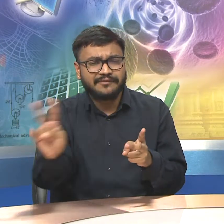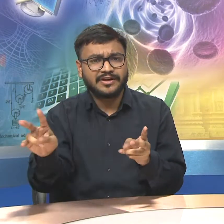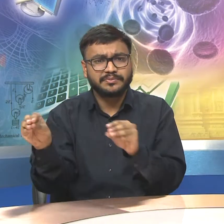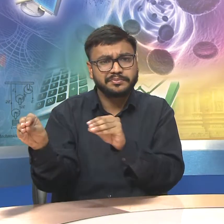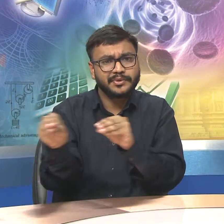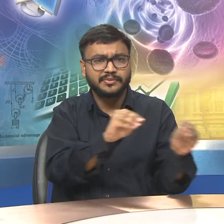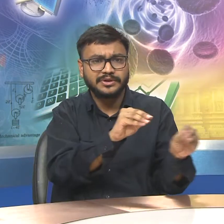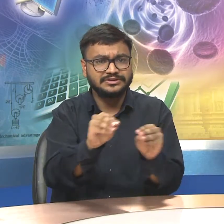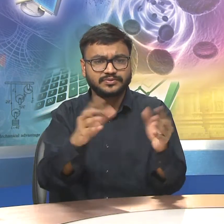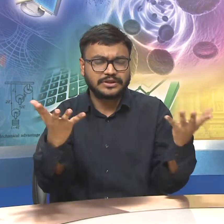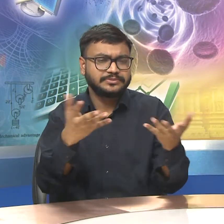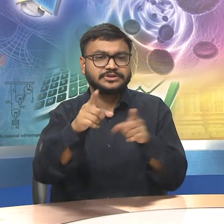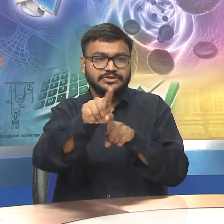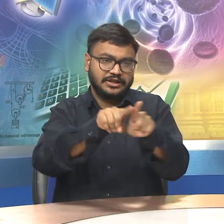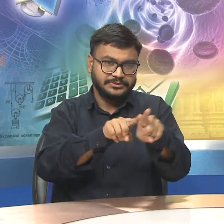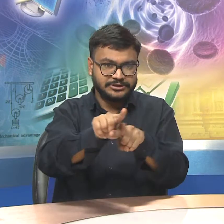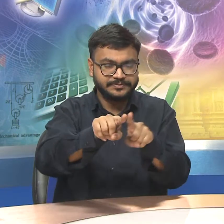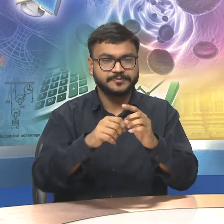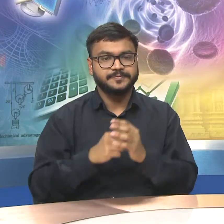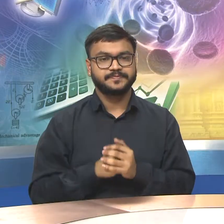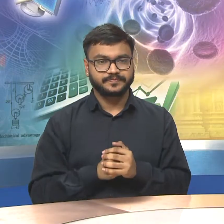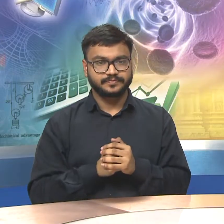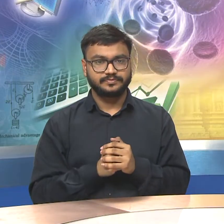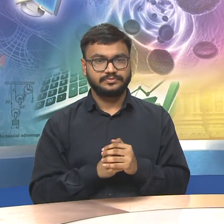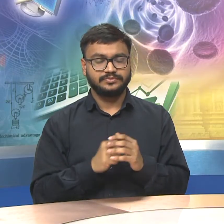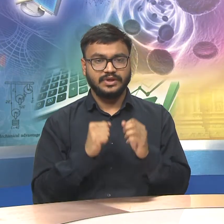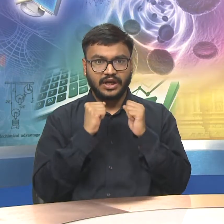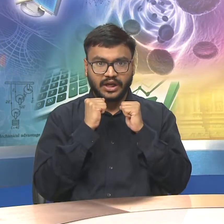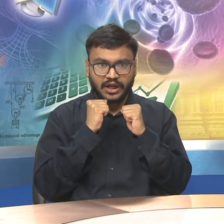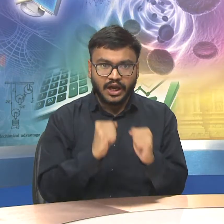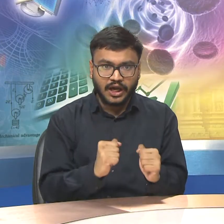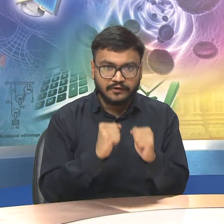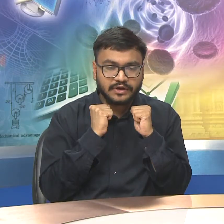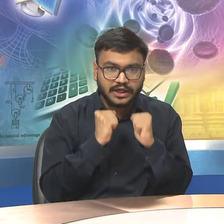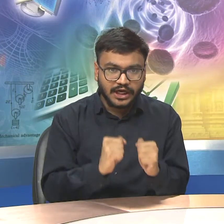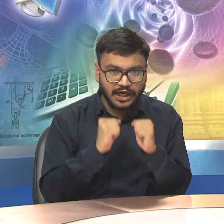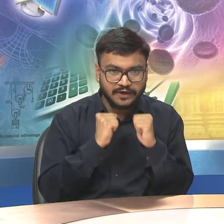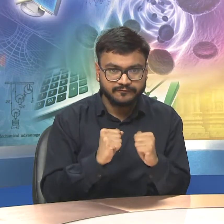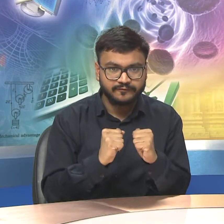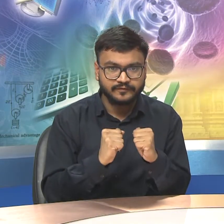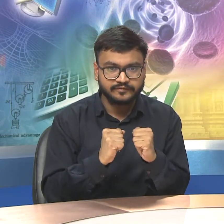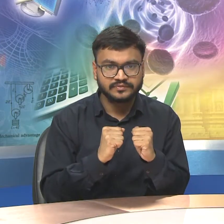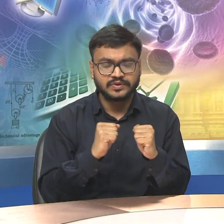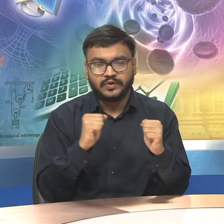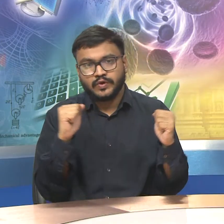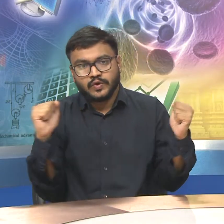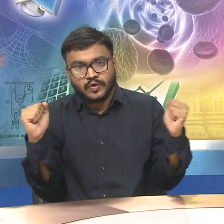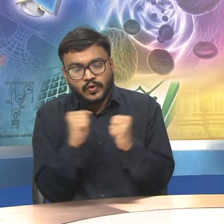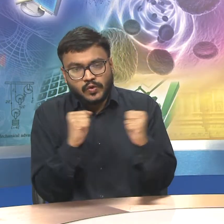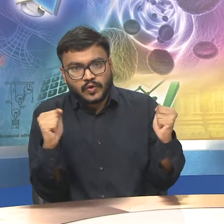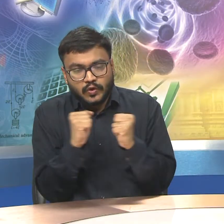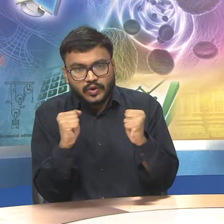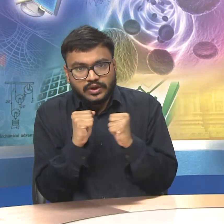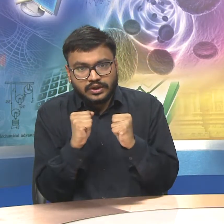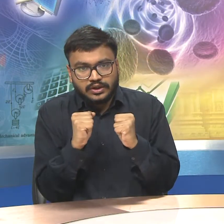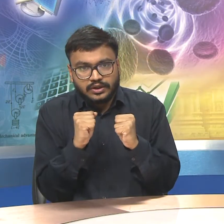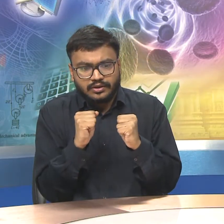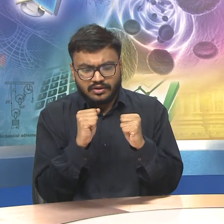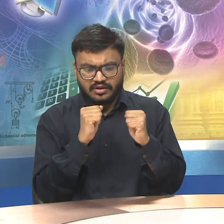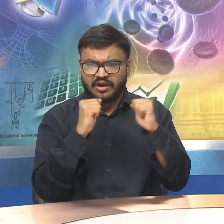but different movement. For example, difficult and cold.